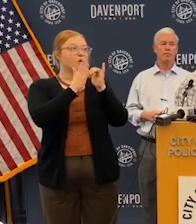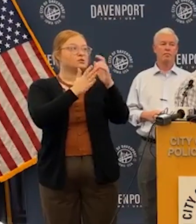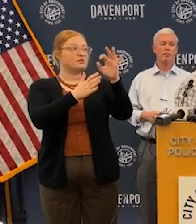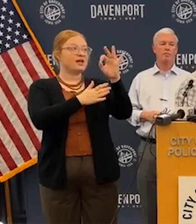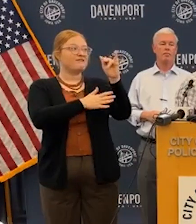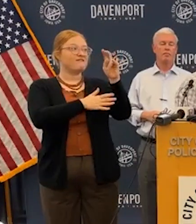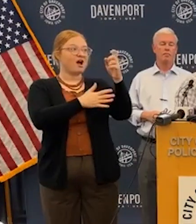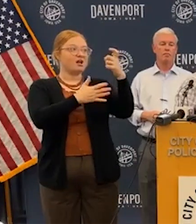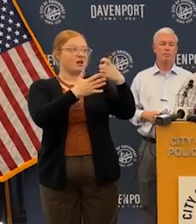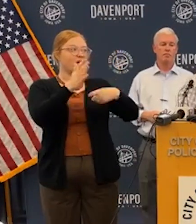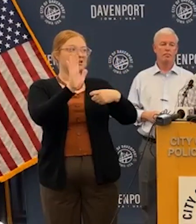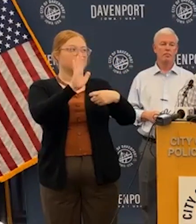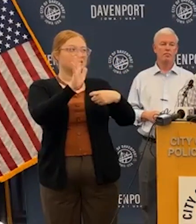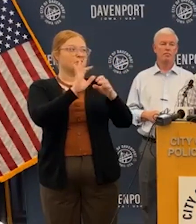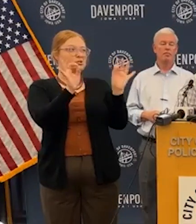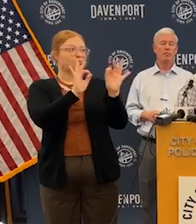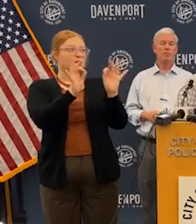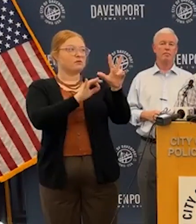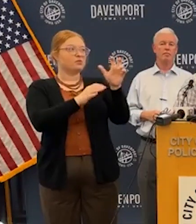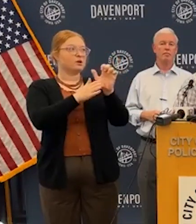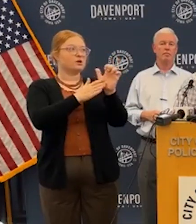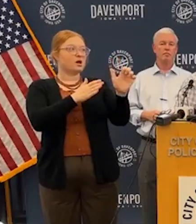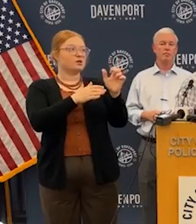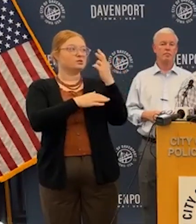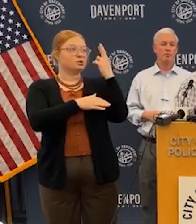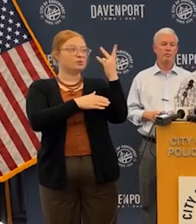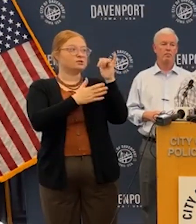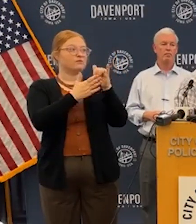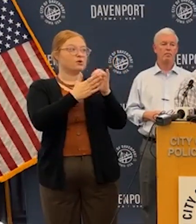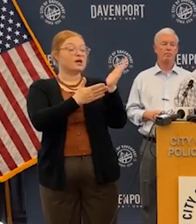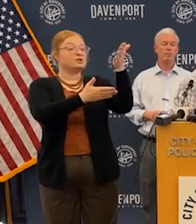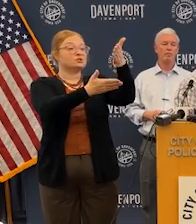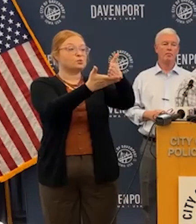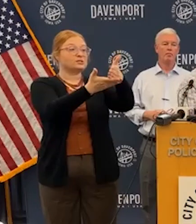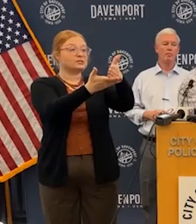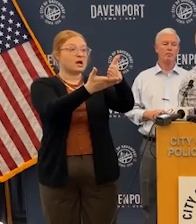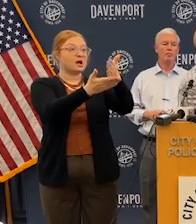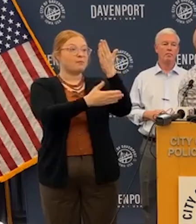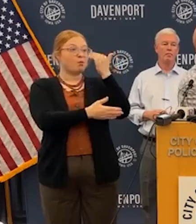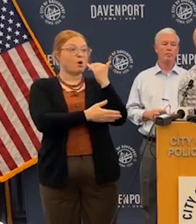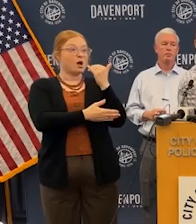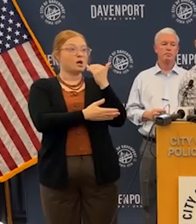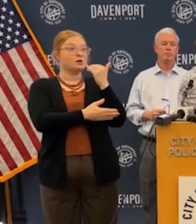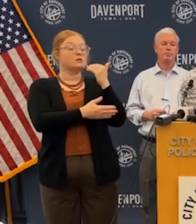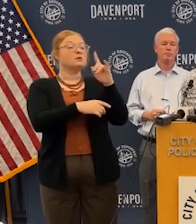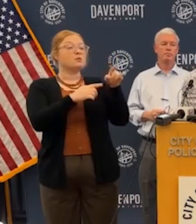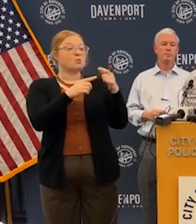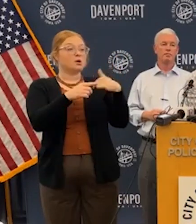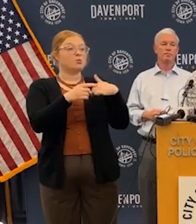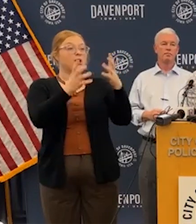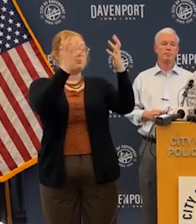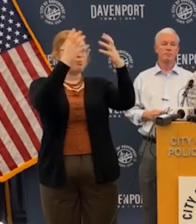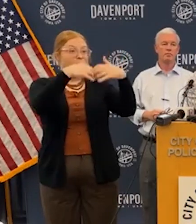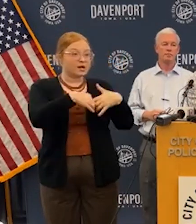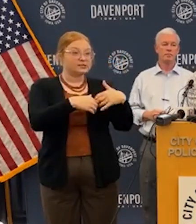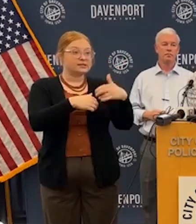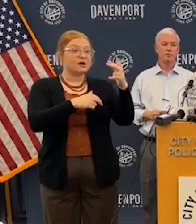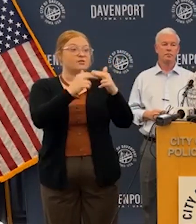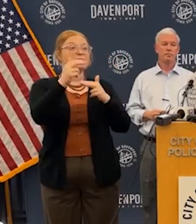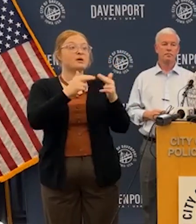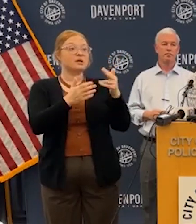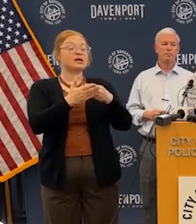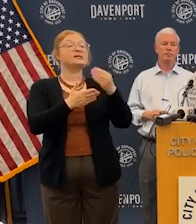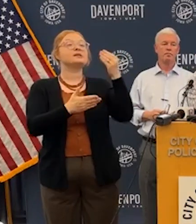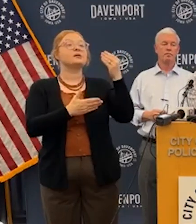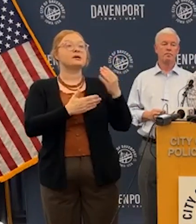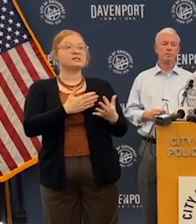$300. The purpose of that was to stop it so that when we bring that building down, it's going to be costly. The